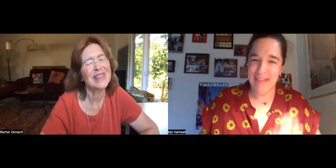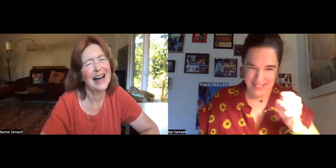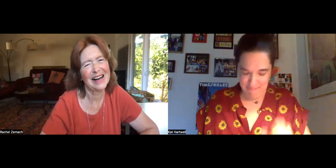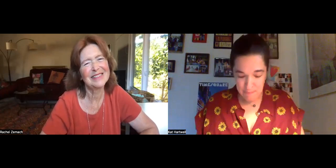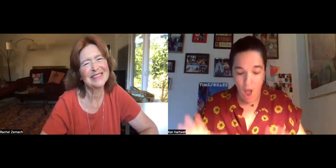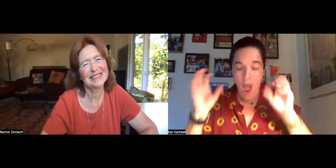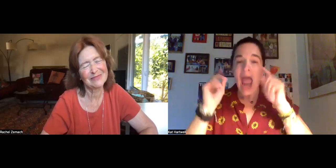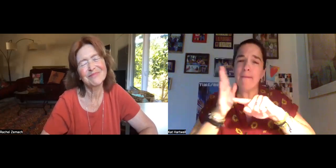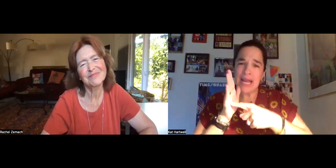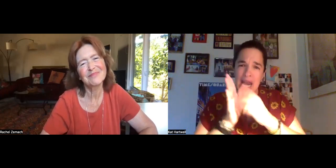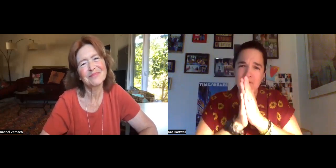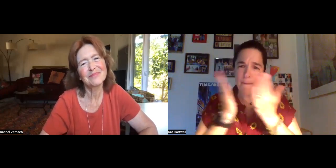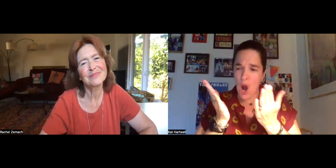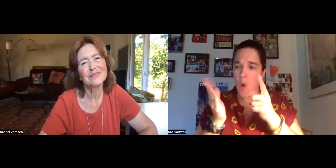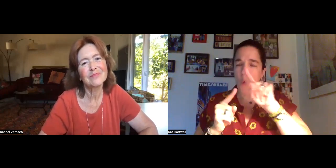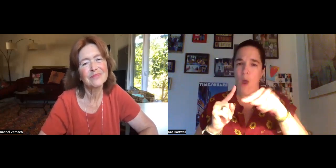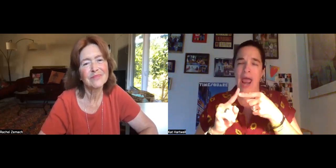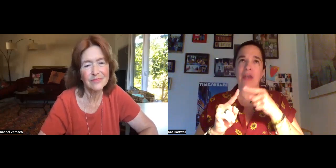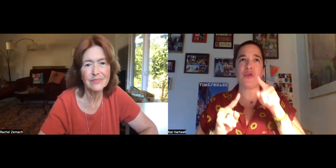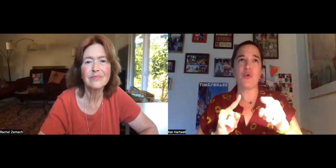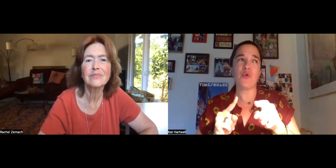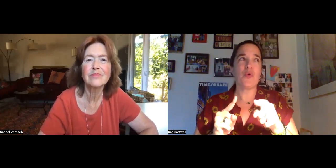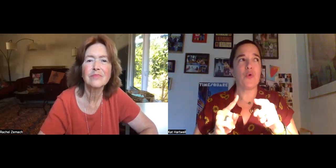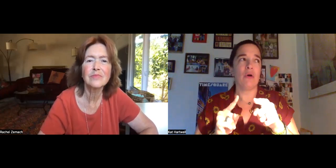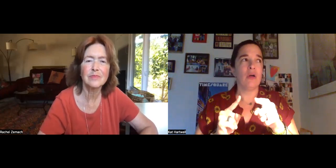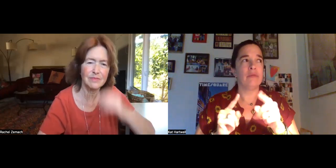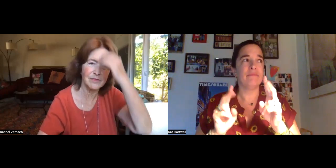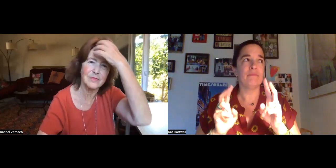Yeah. In the beginning of the book, when do